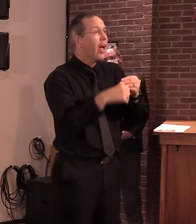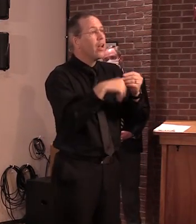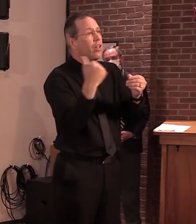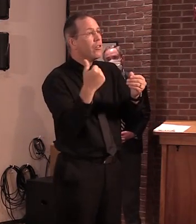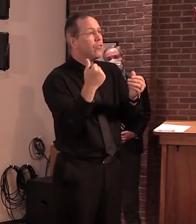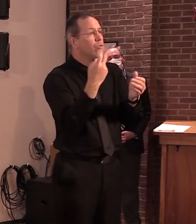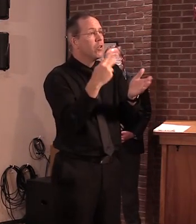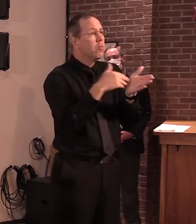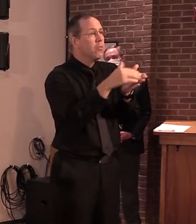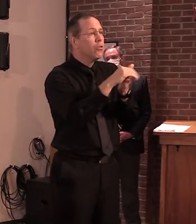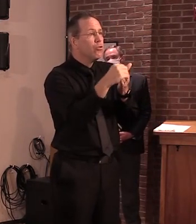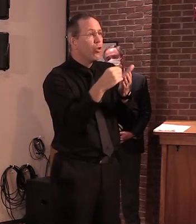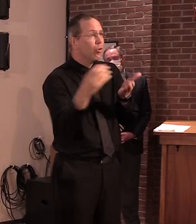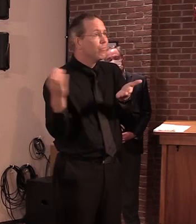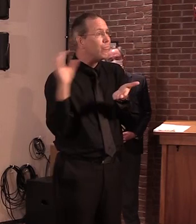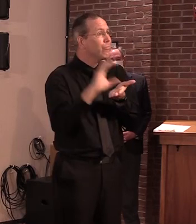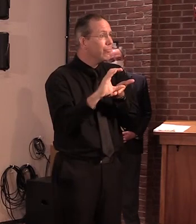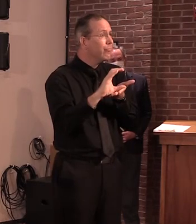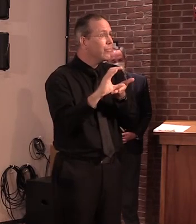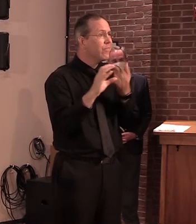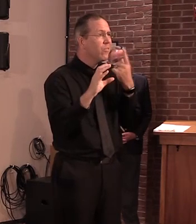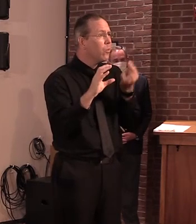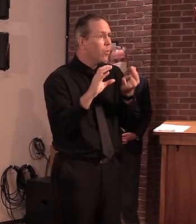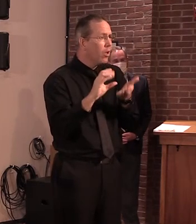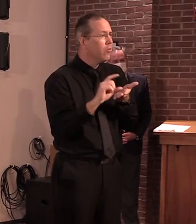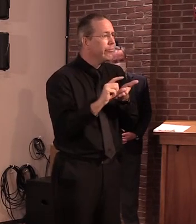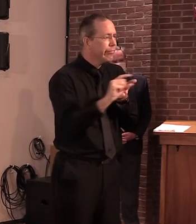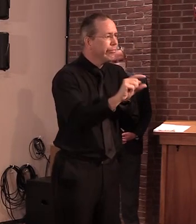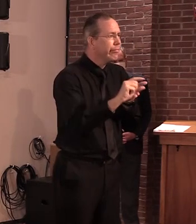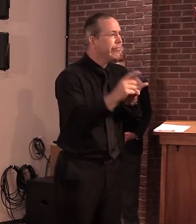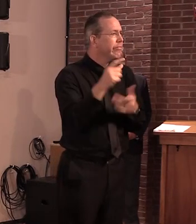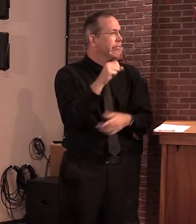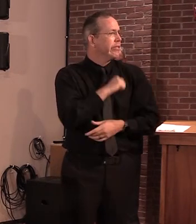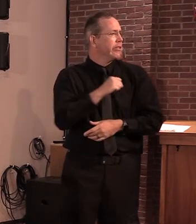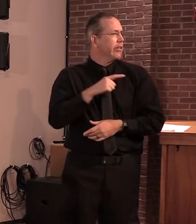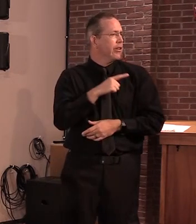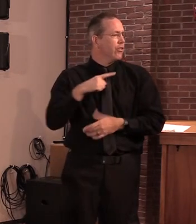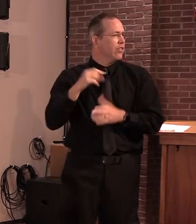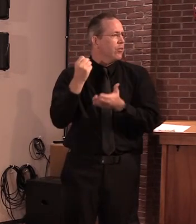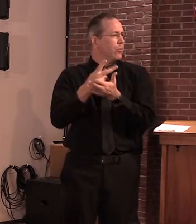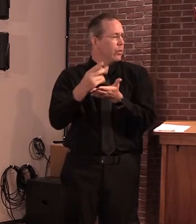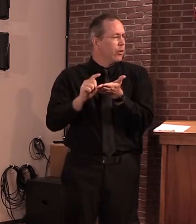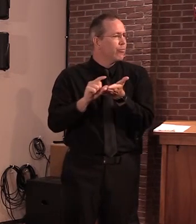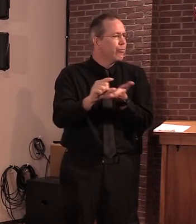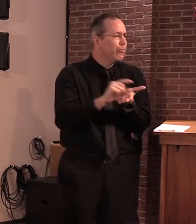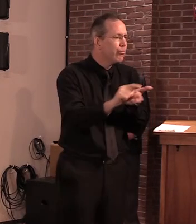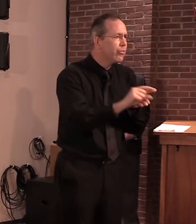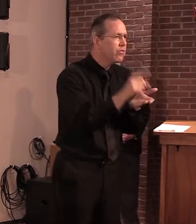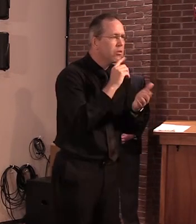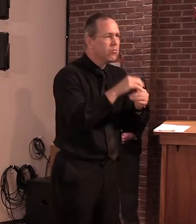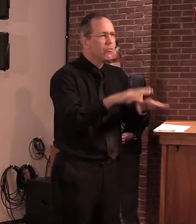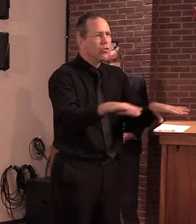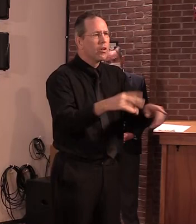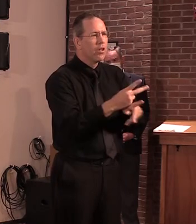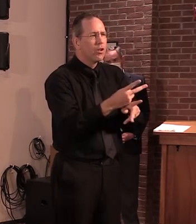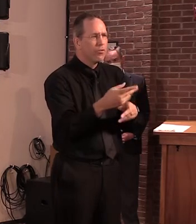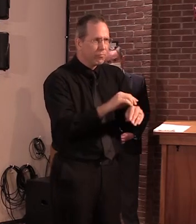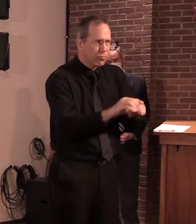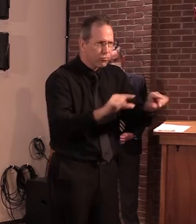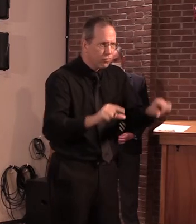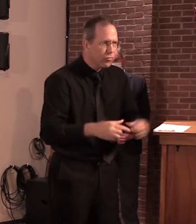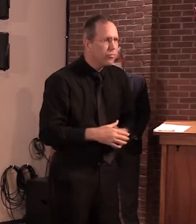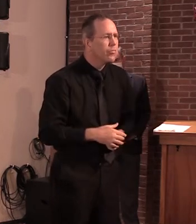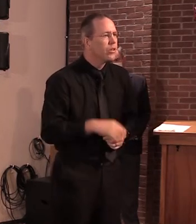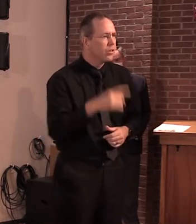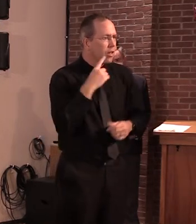legislature has appropriated for help in the childcare system. So there is a robust childcare system that